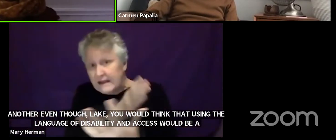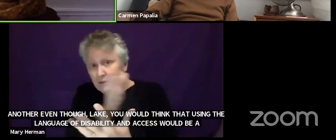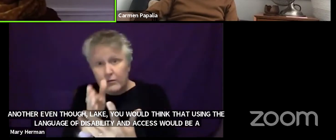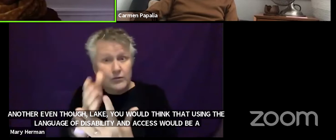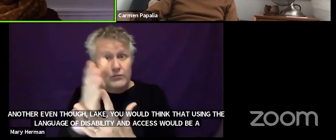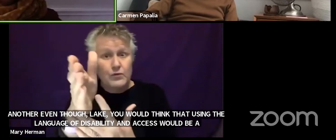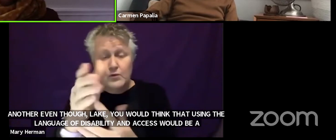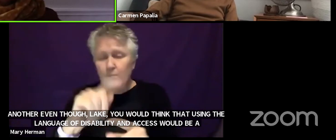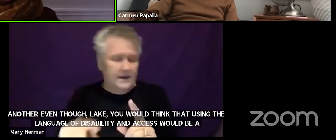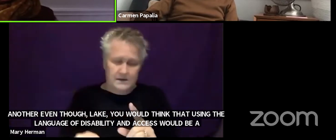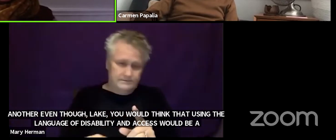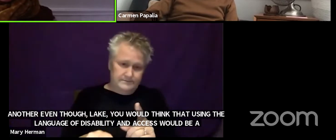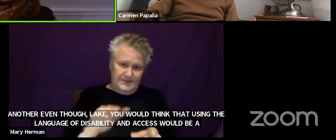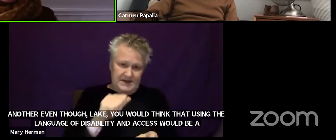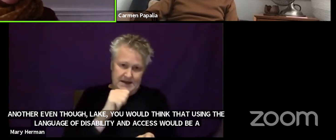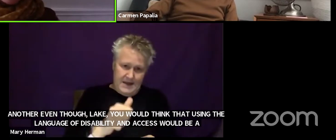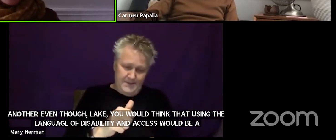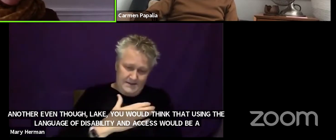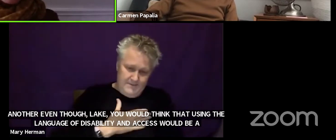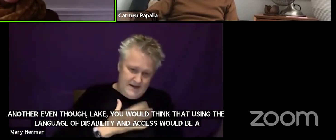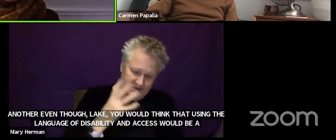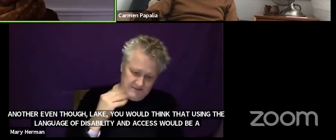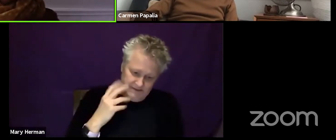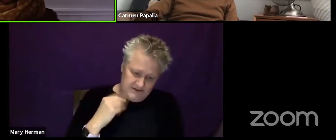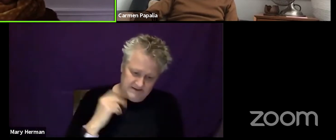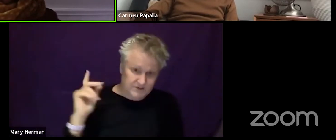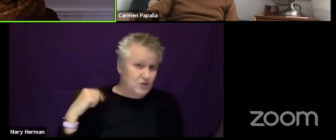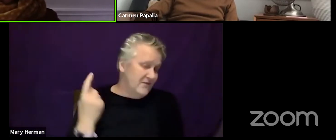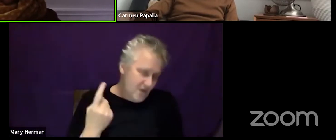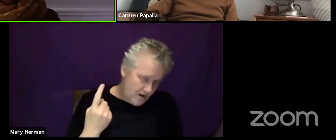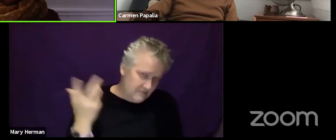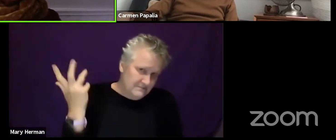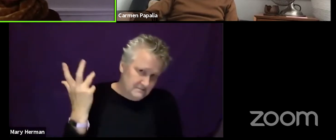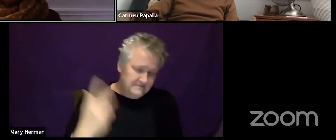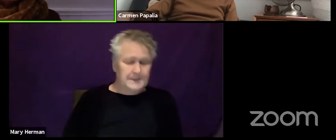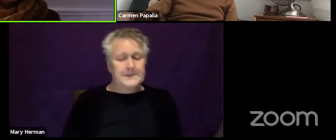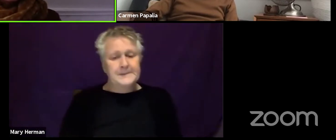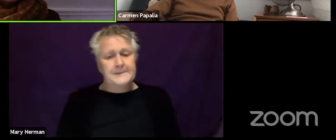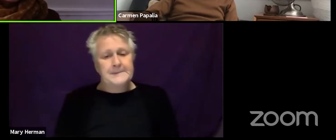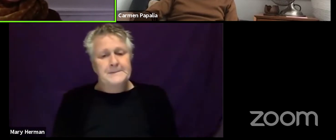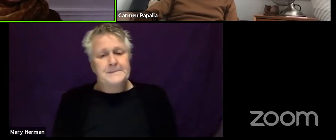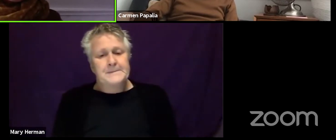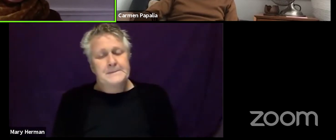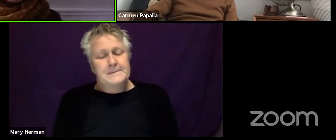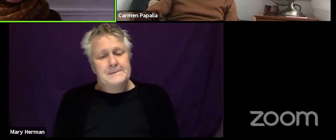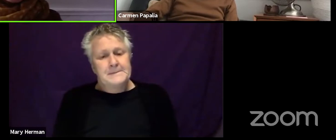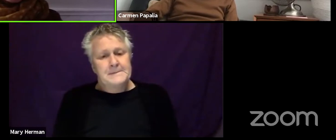to be, in my experience so far at least. But yeah.